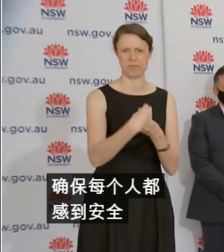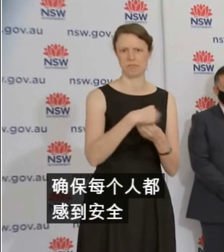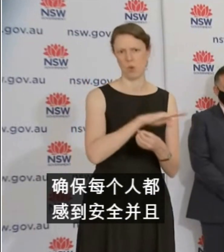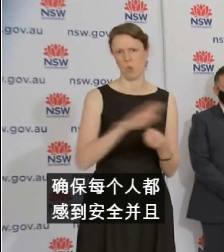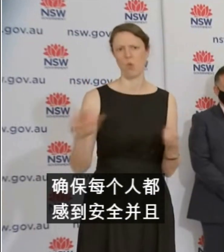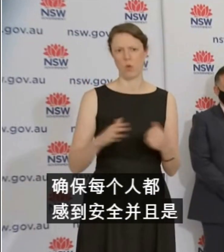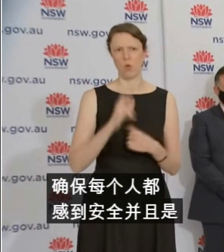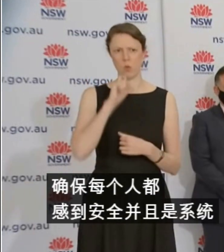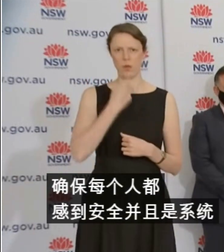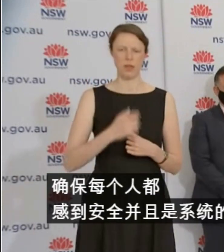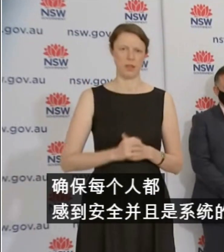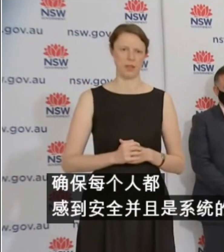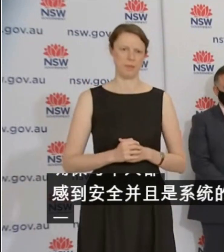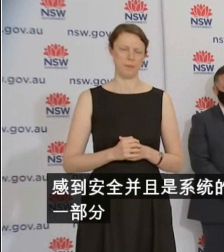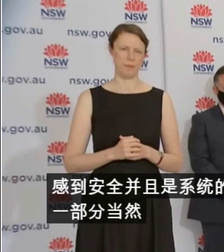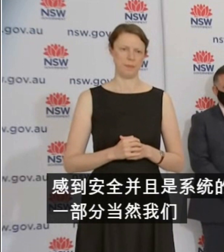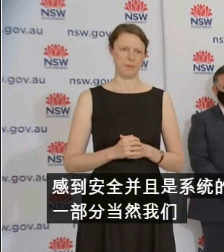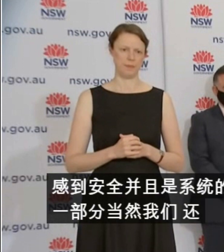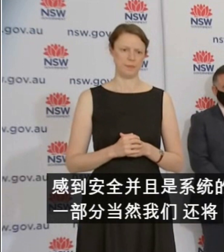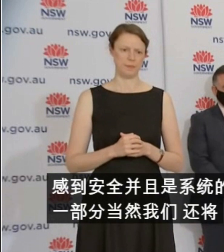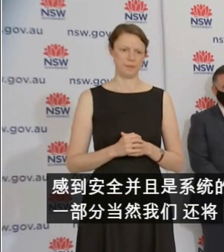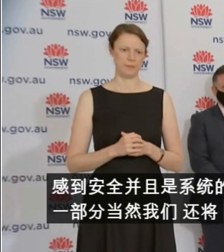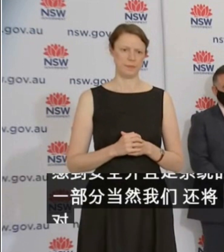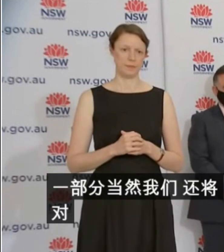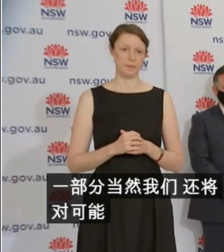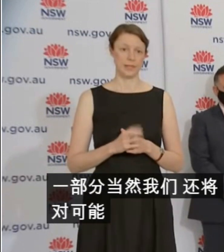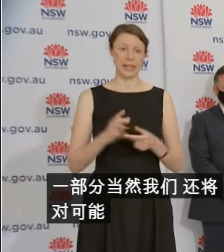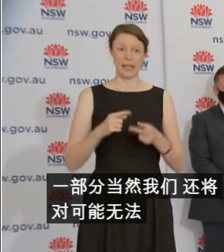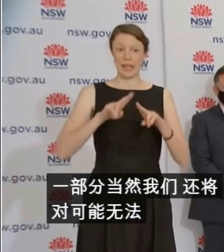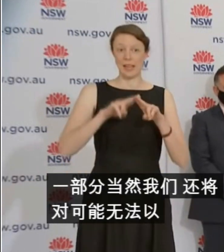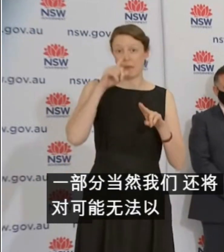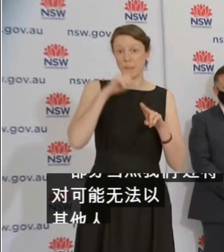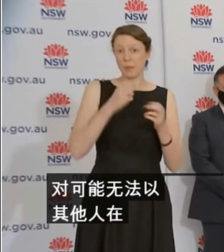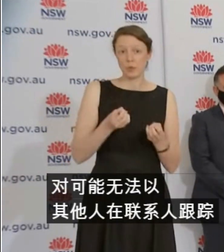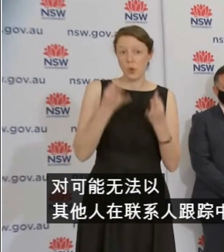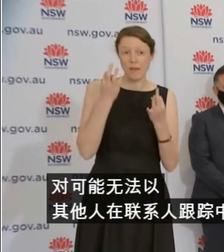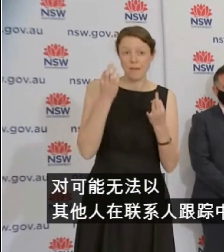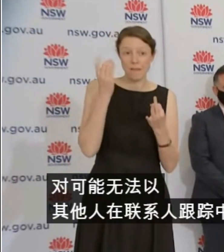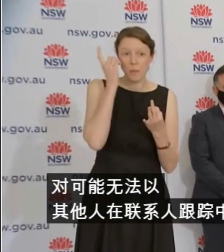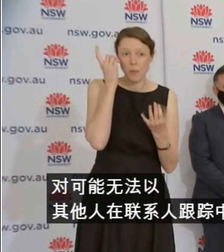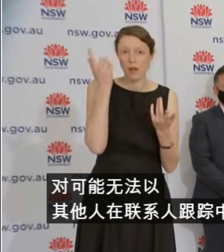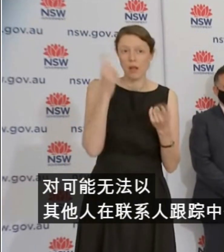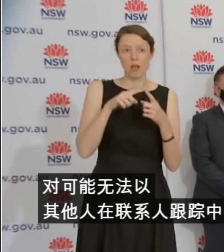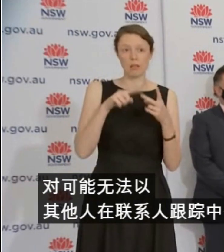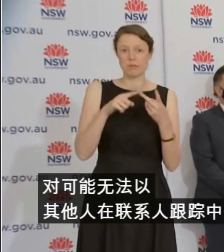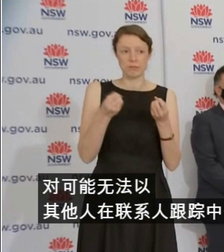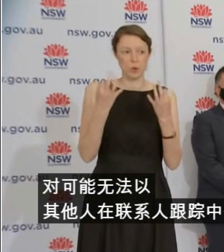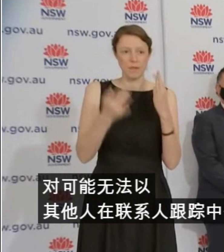feels safe and is part of the system. And of course, we'll also make adjustments for people who may not have access to technology in the way that others do.